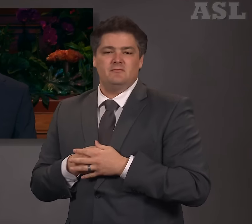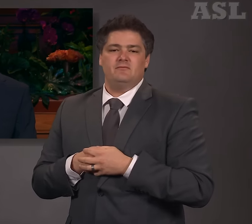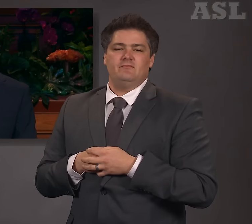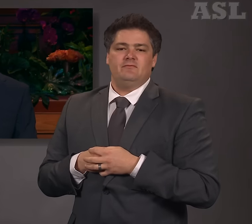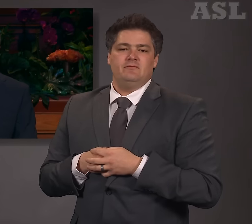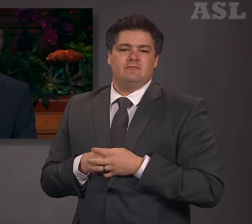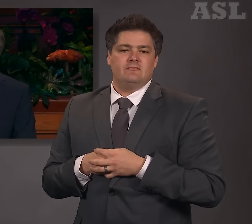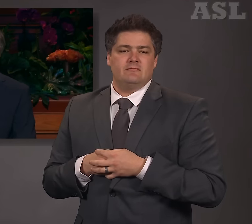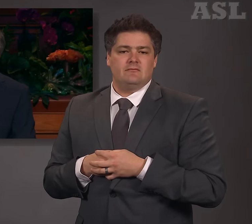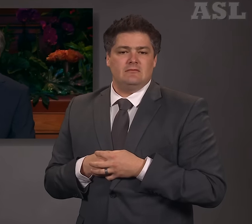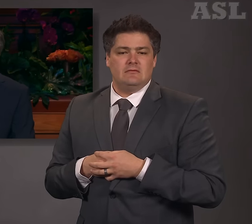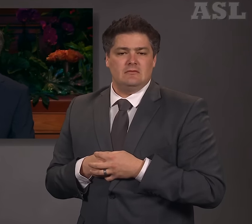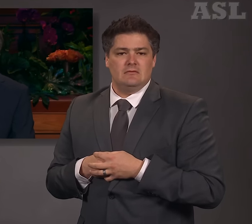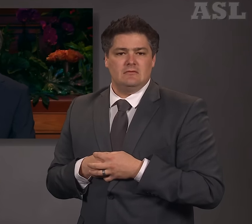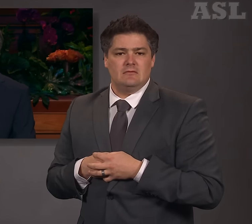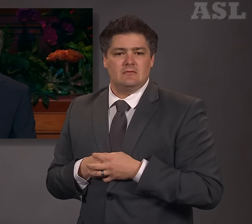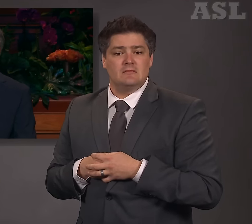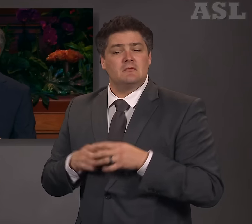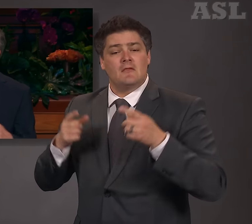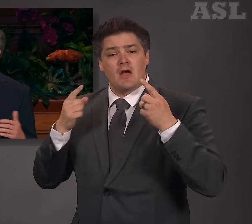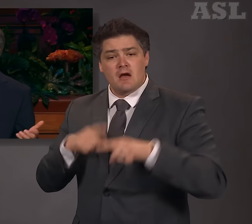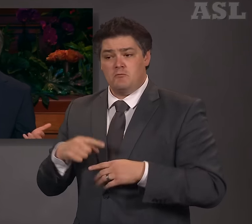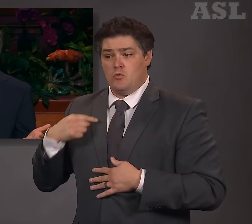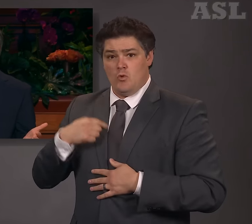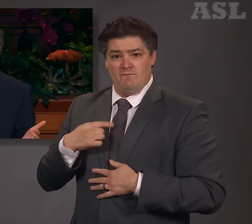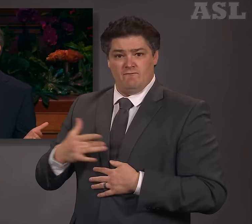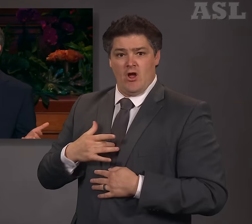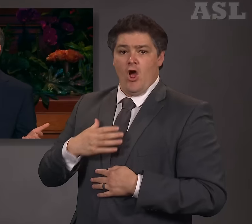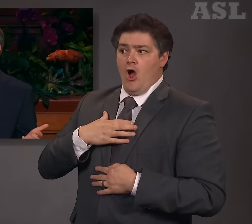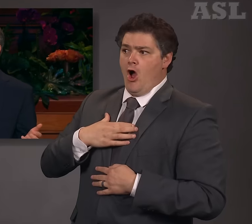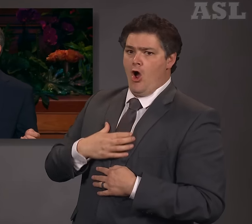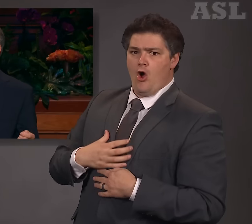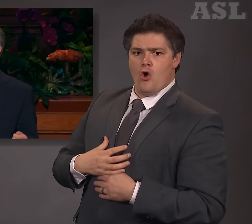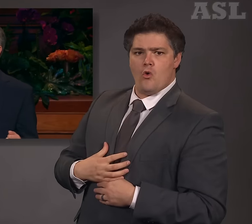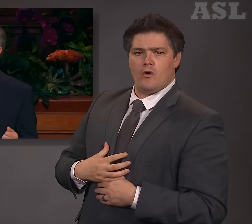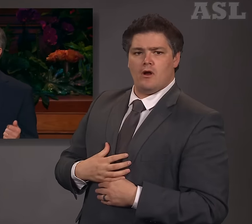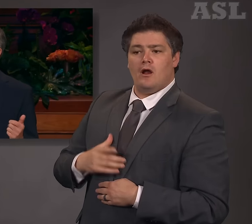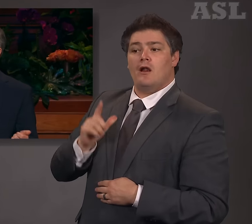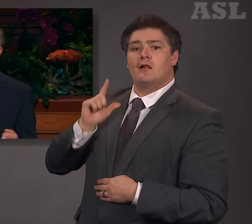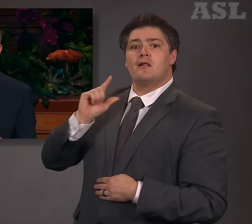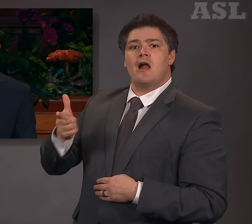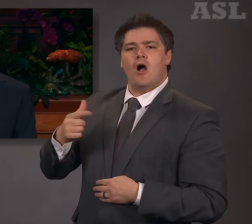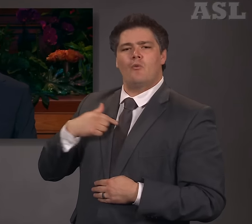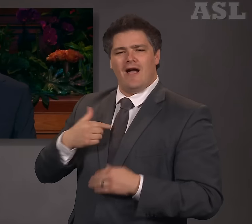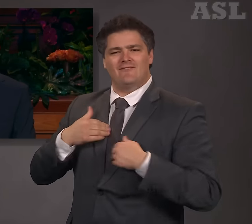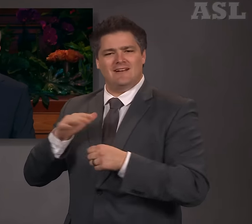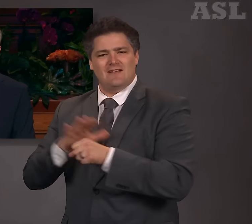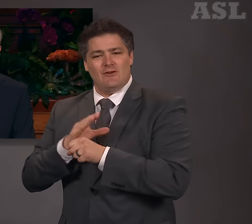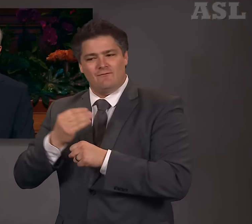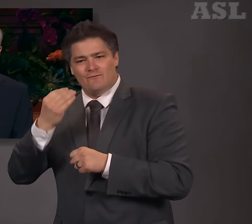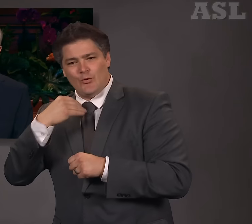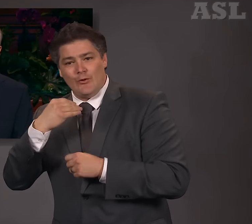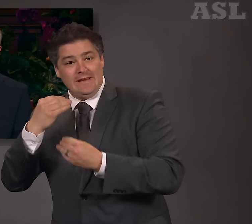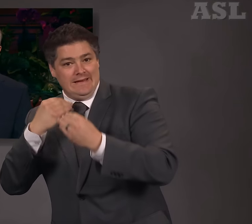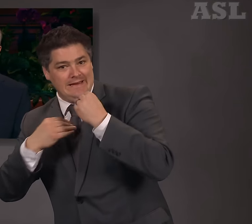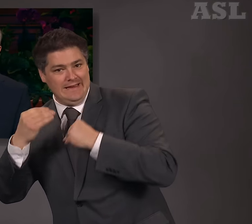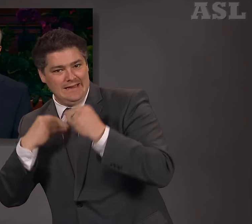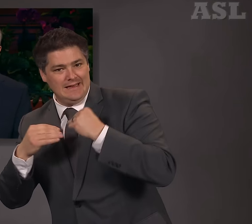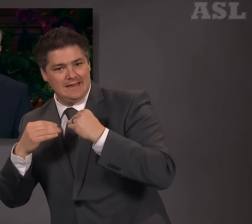point. Feeling hungry at times helps us to be especially grateful when we do have enough to eat